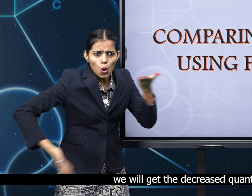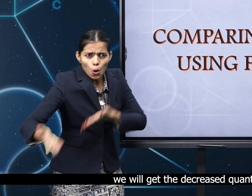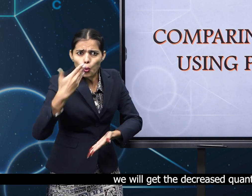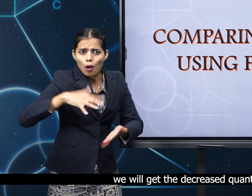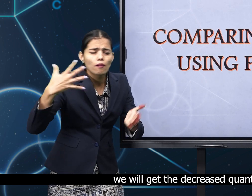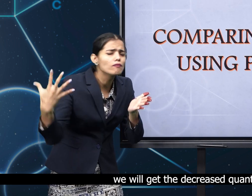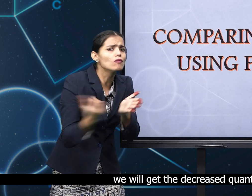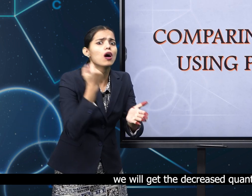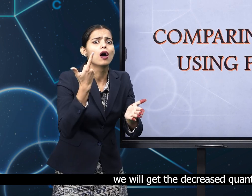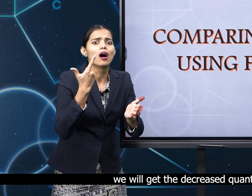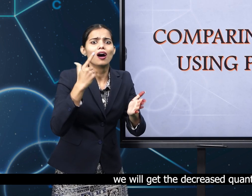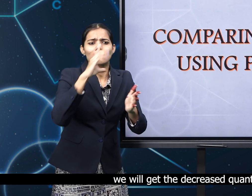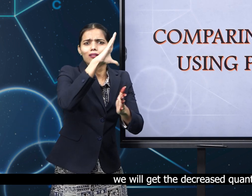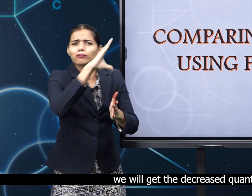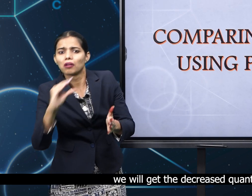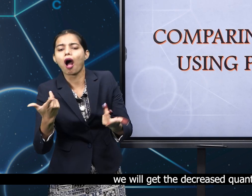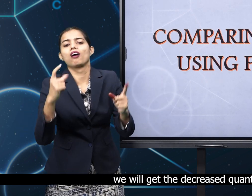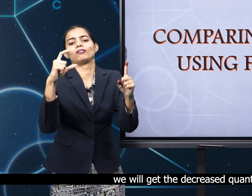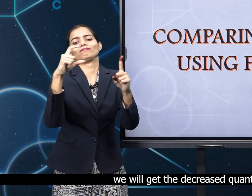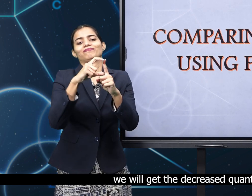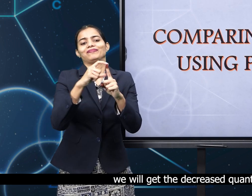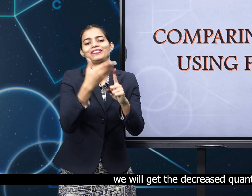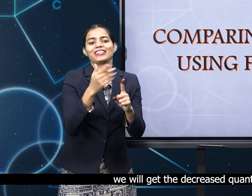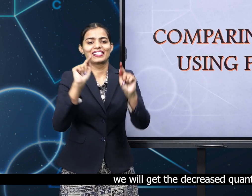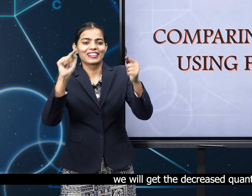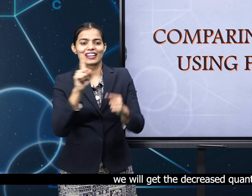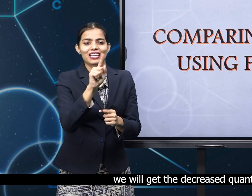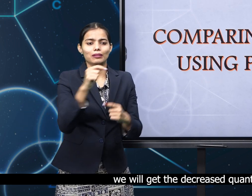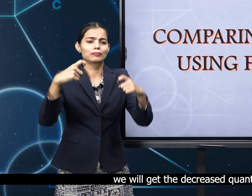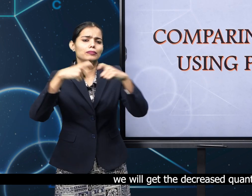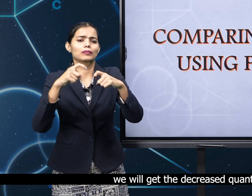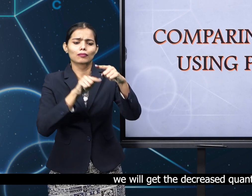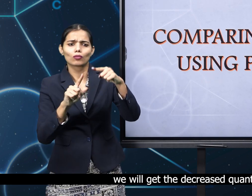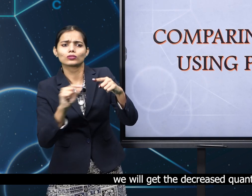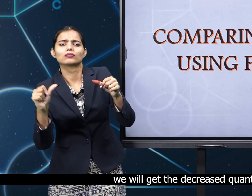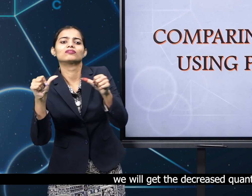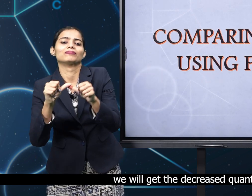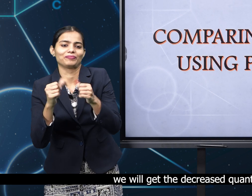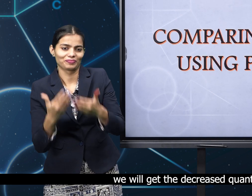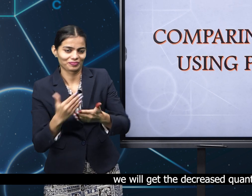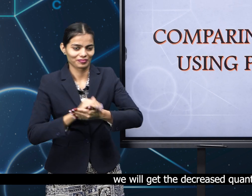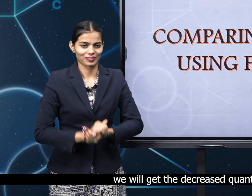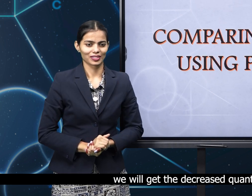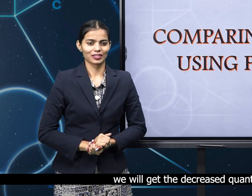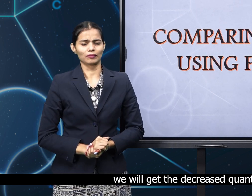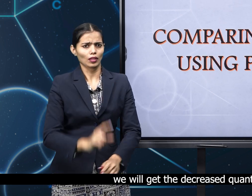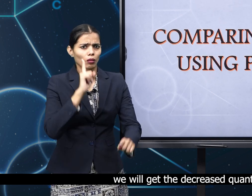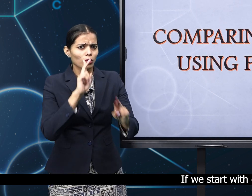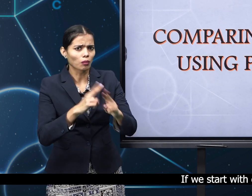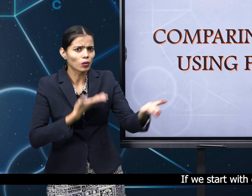decreased quantity as D is equal to 1 minus X by hundred A. If